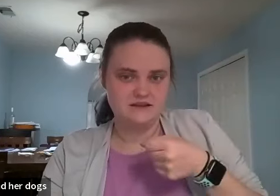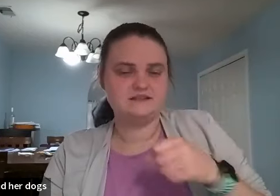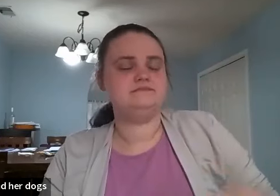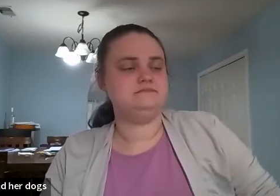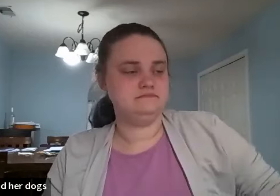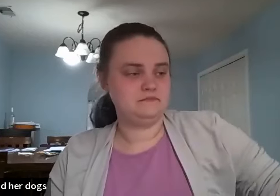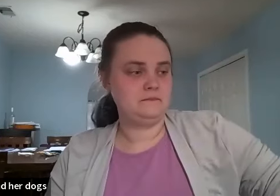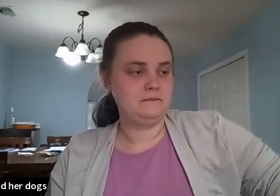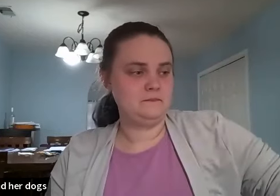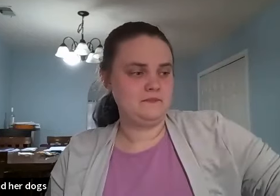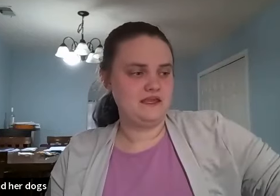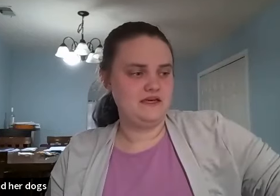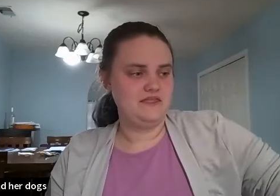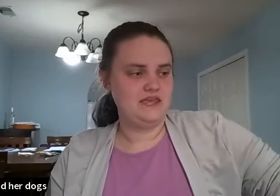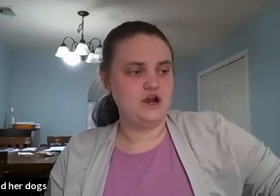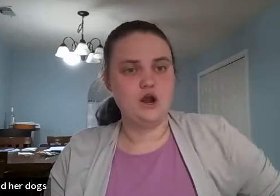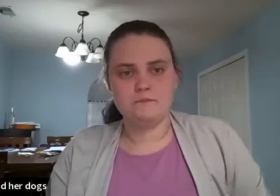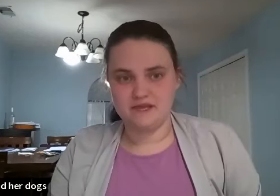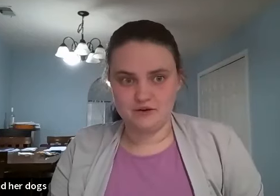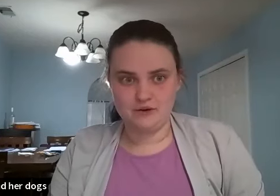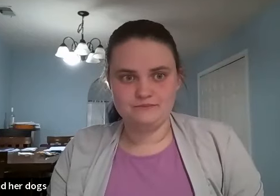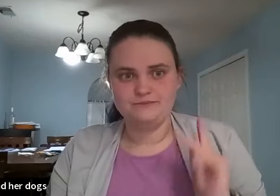carrot, and then our